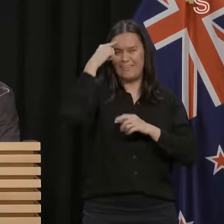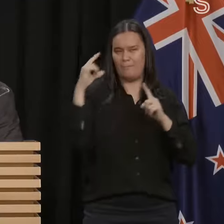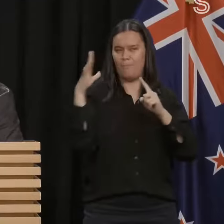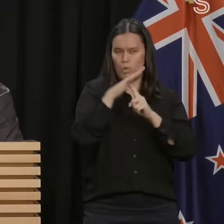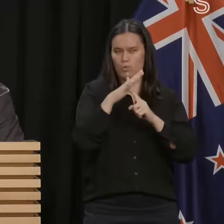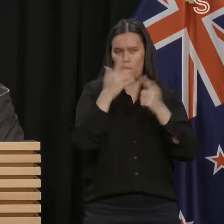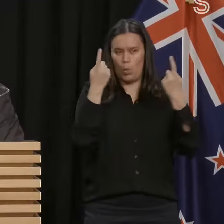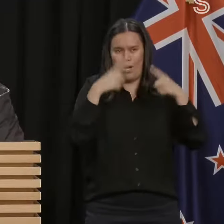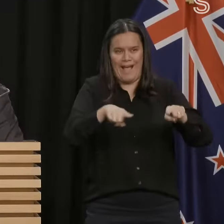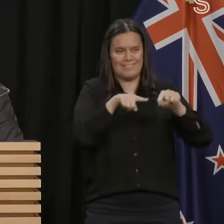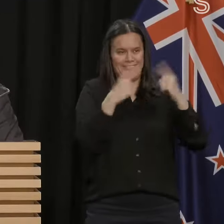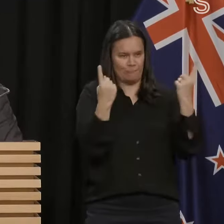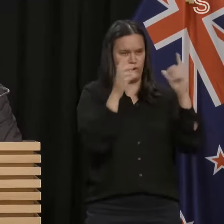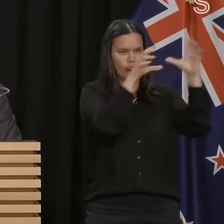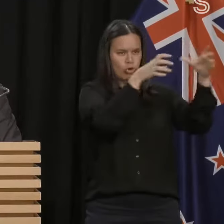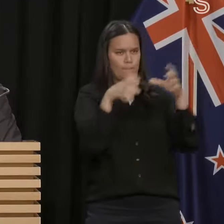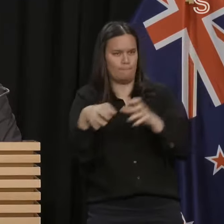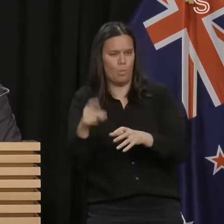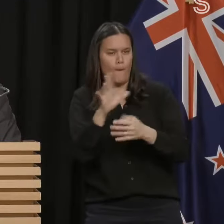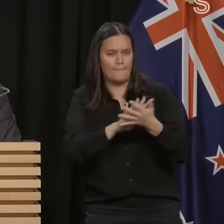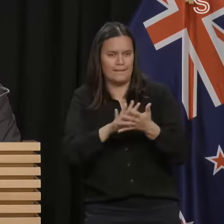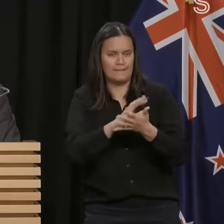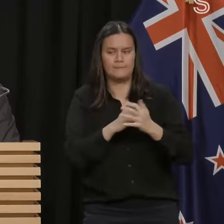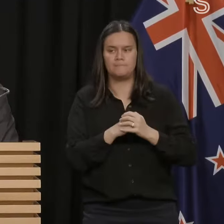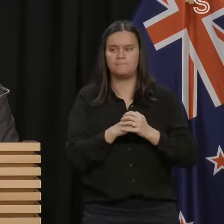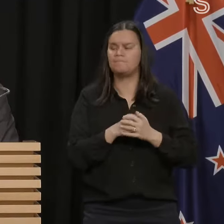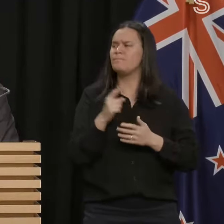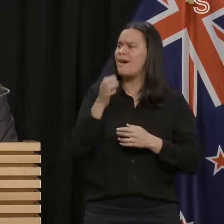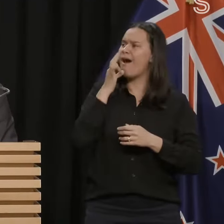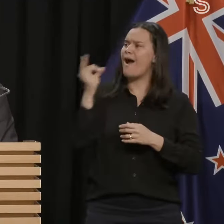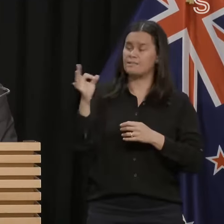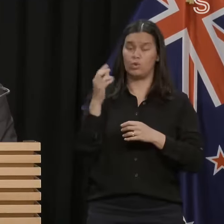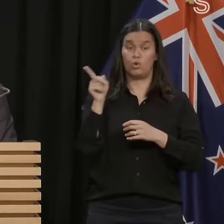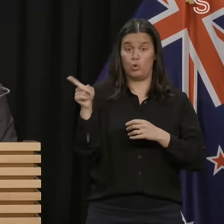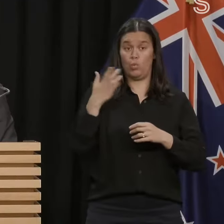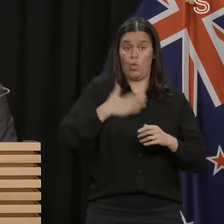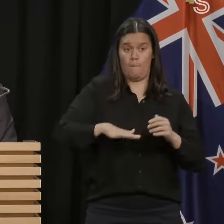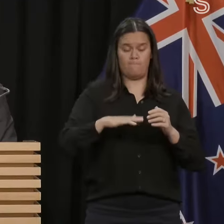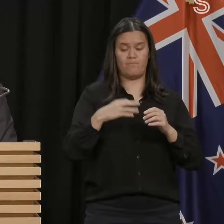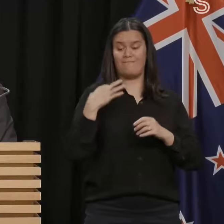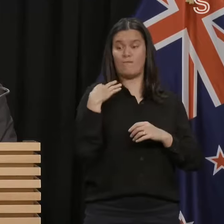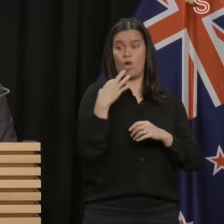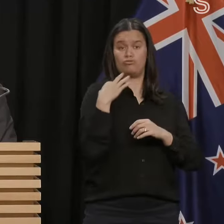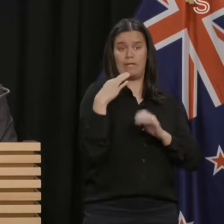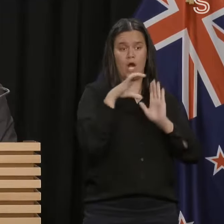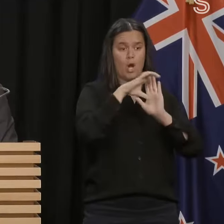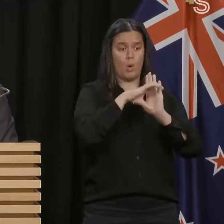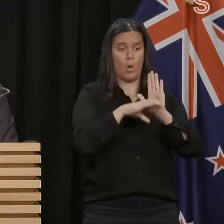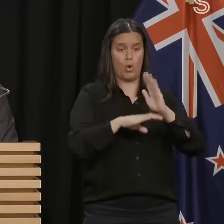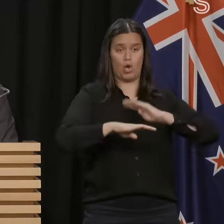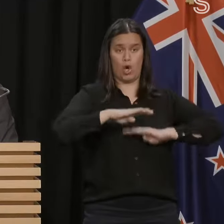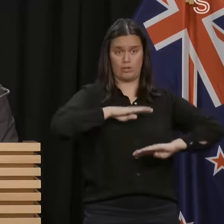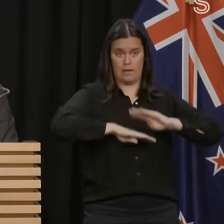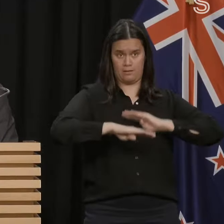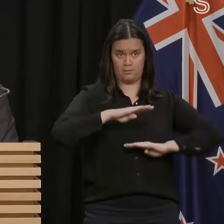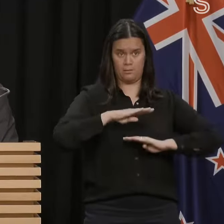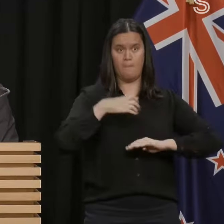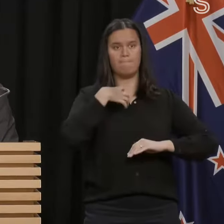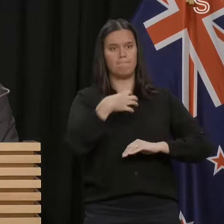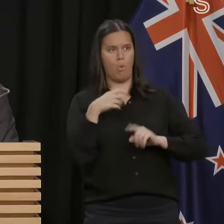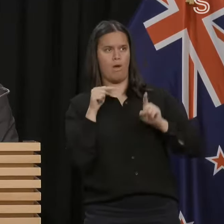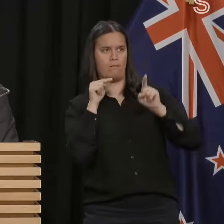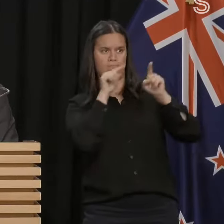critical. You're talking about this voluntary code of conduct. Would be your expectation that it'd be third-party lobbyists, the sort of more,